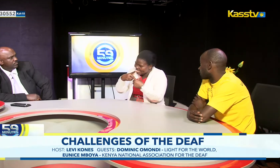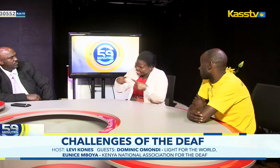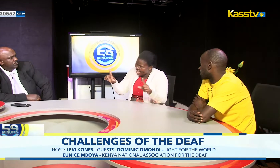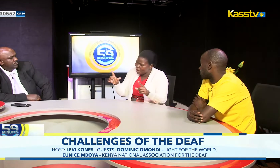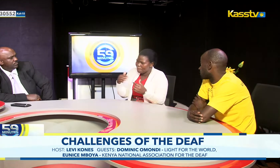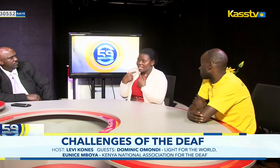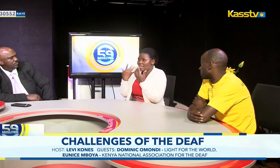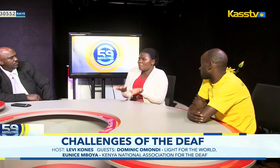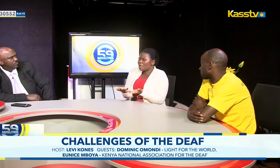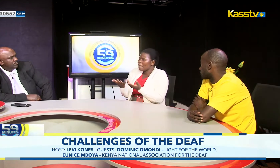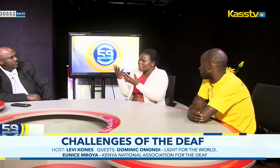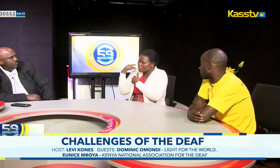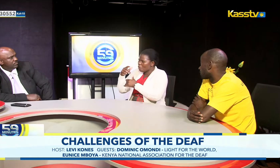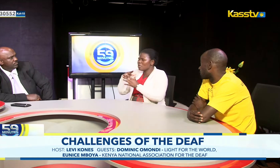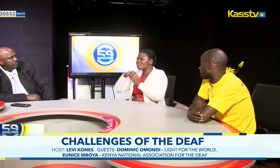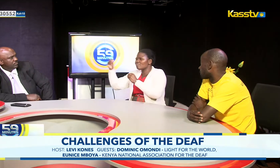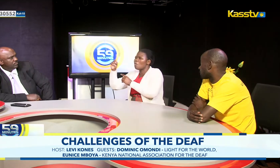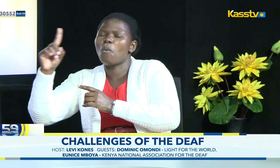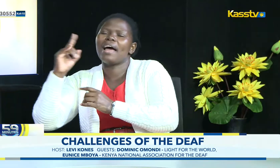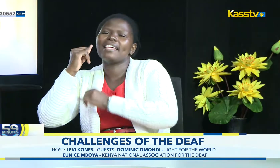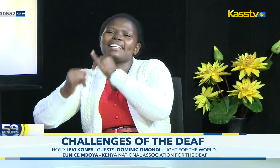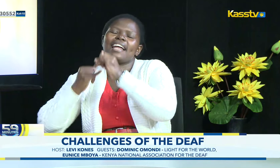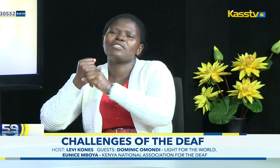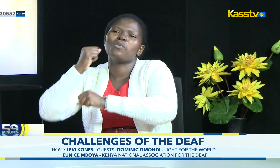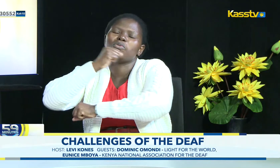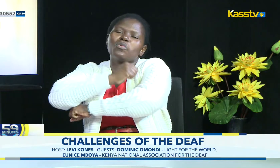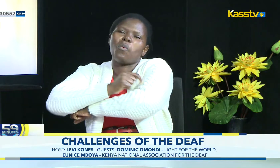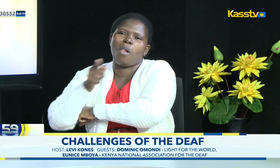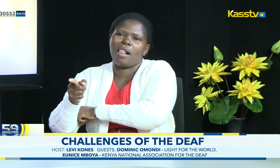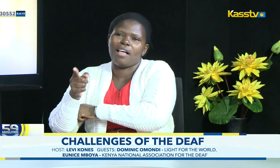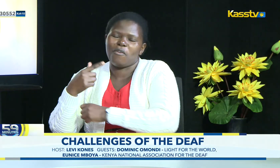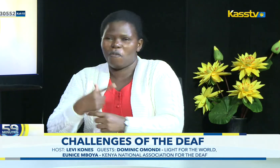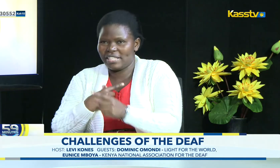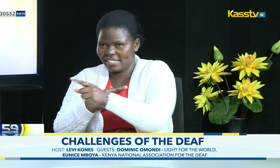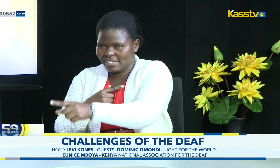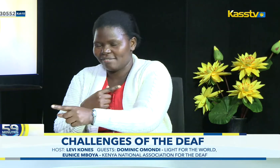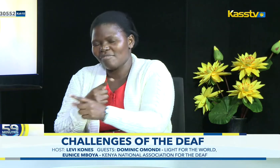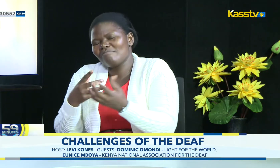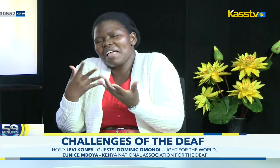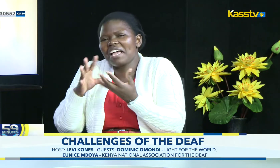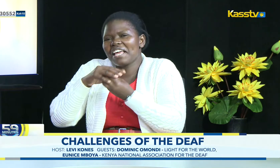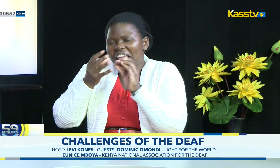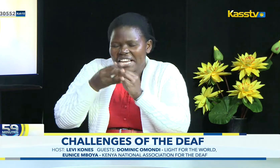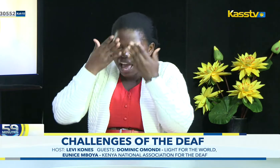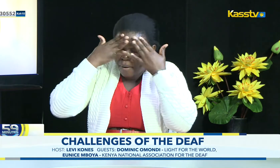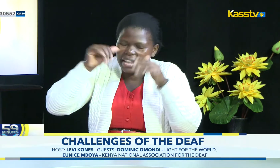tender age, they'll never forget the language. I think I had an experience of going to an international school. We